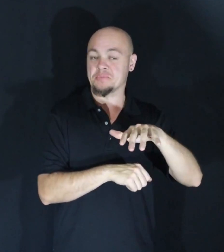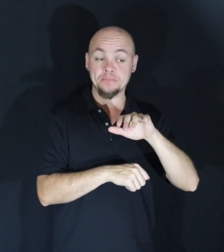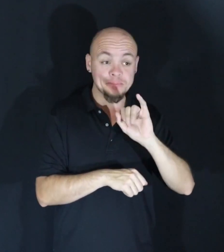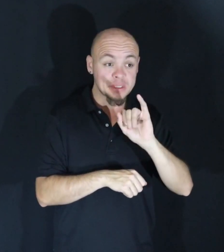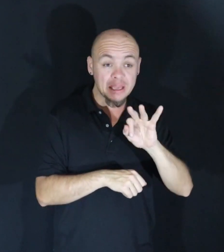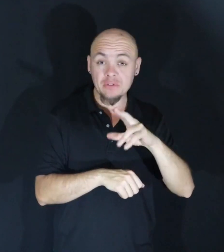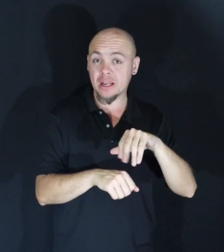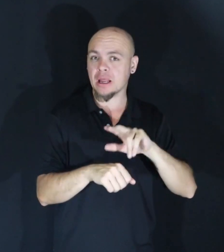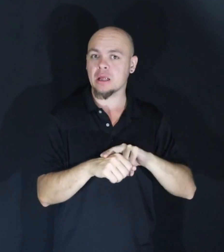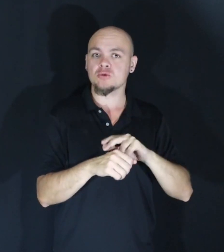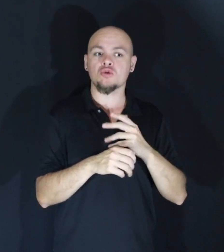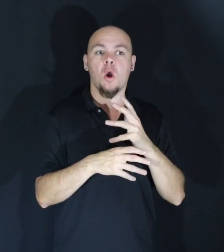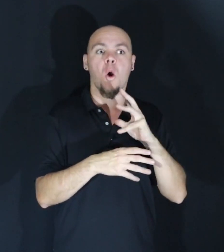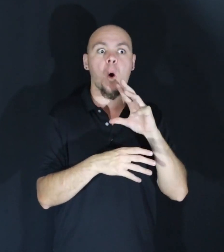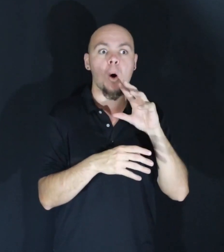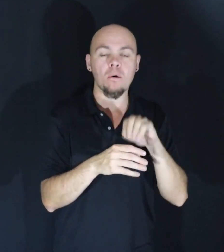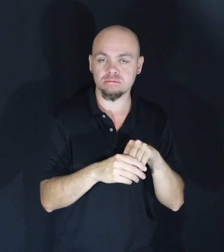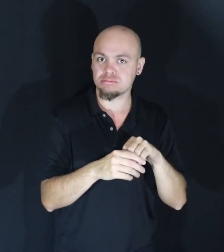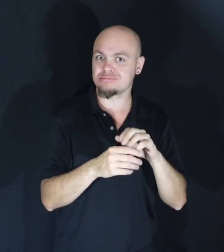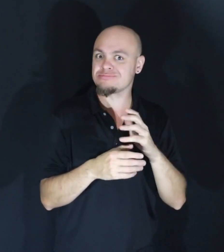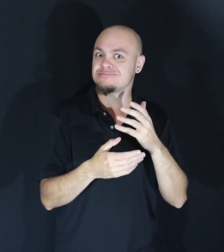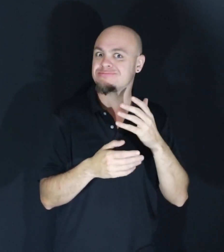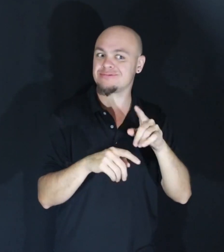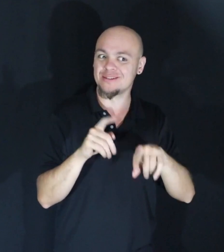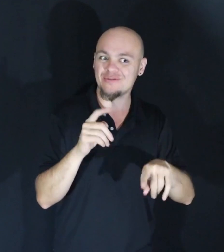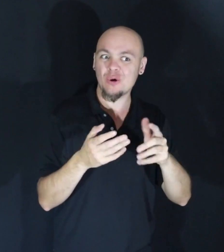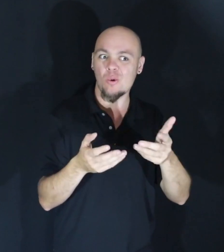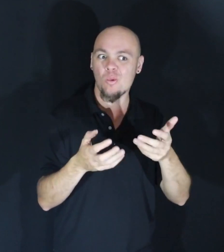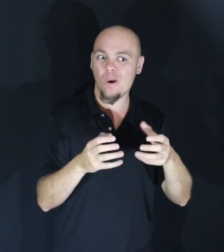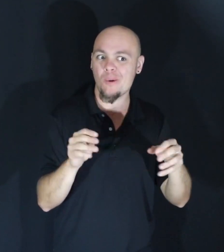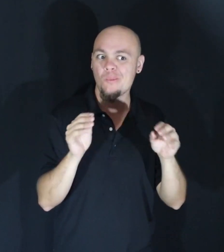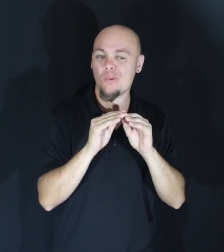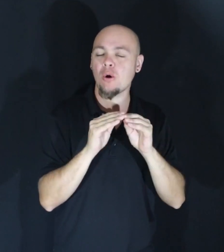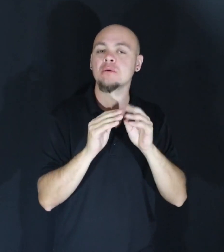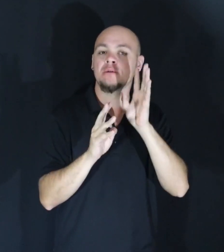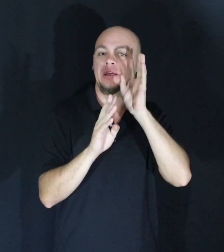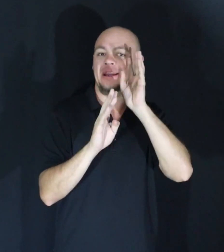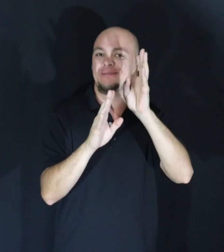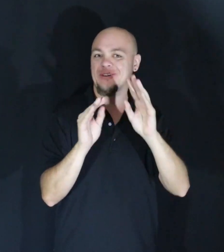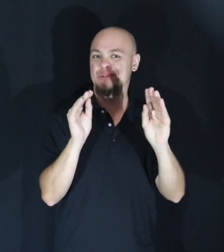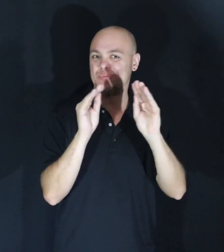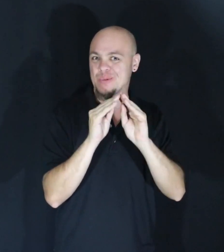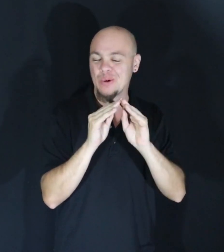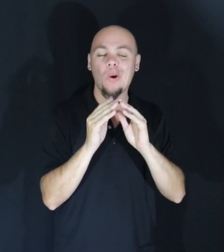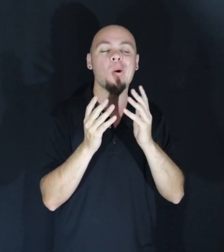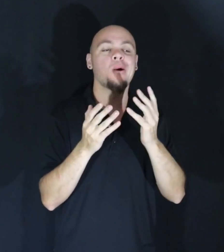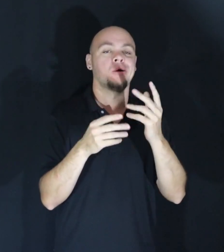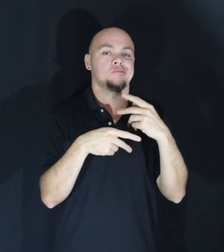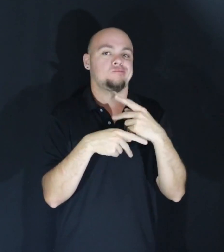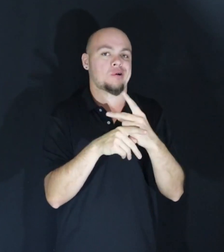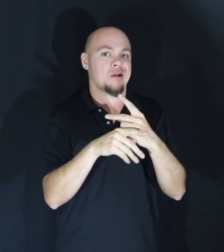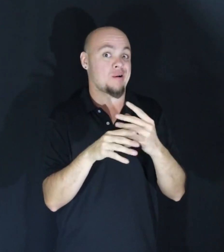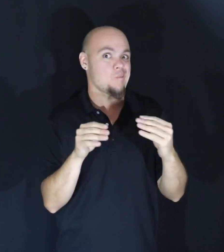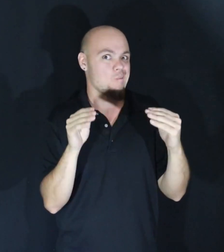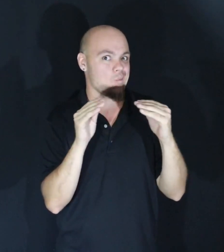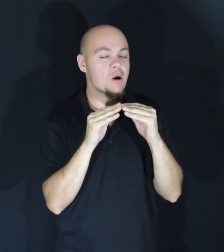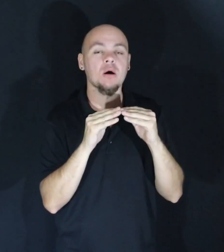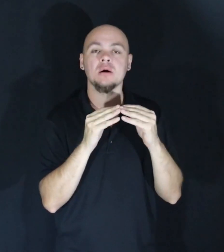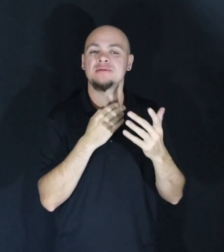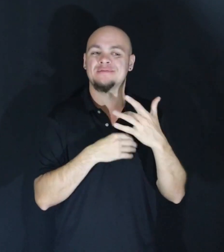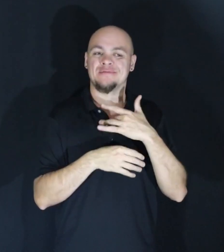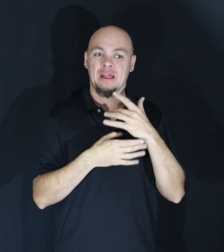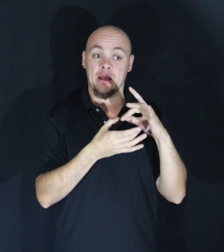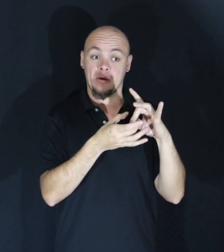all naturally leaned into fostering more inclusion and diversity, we would see more innovation, more productivity, and increased sense of